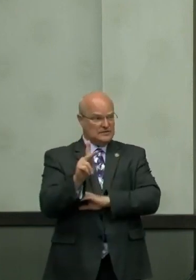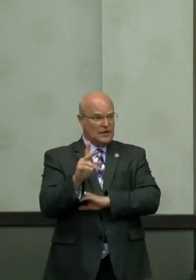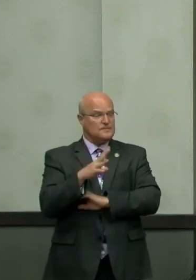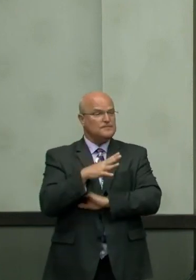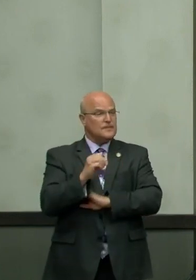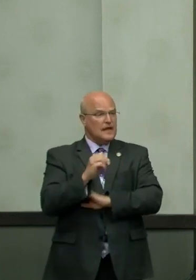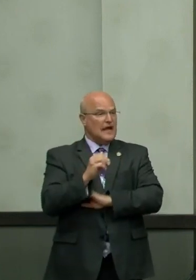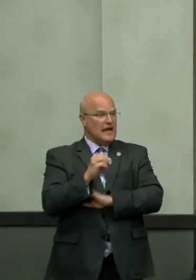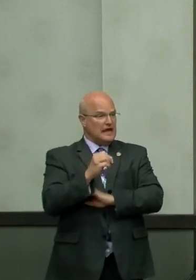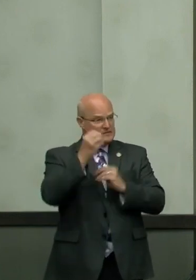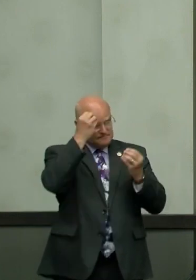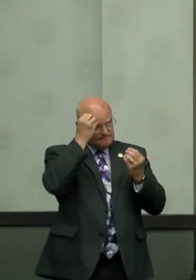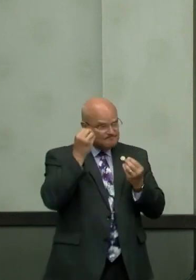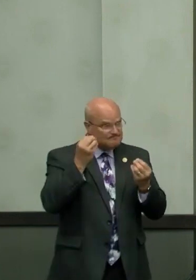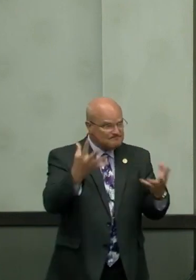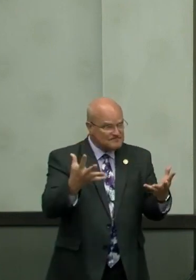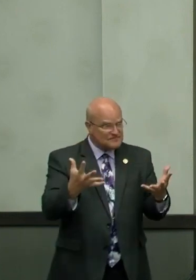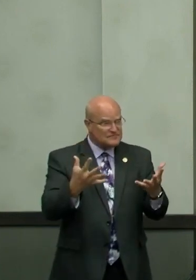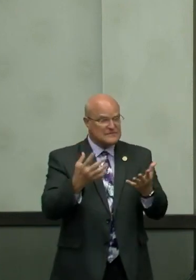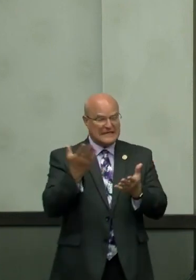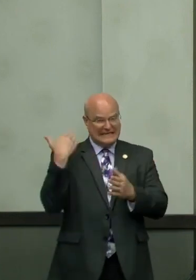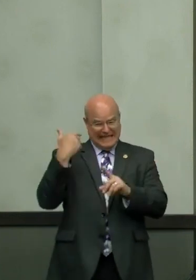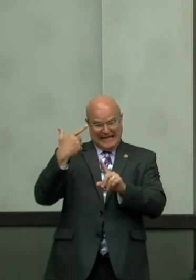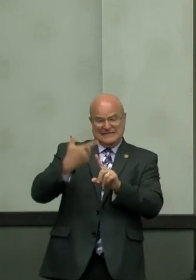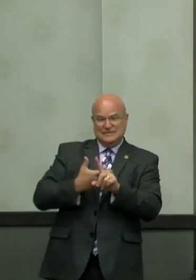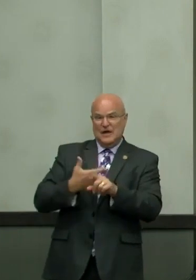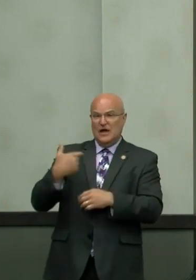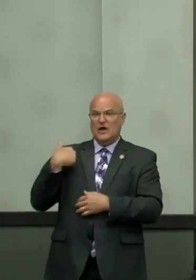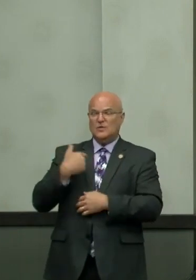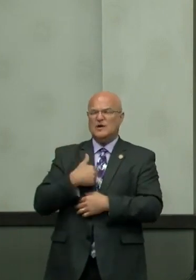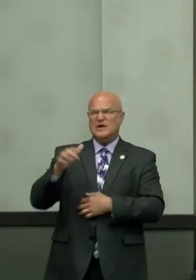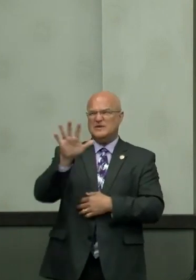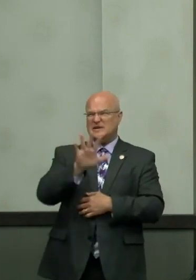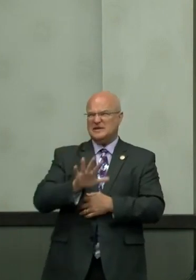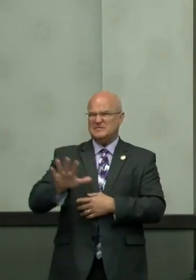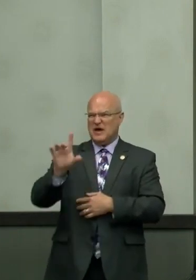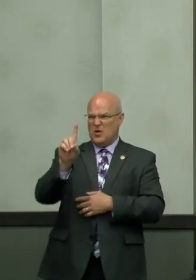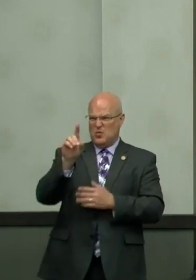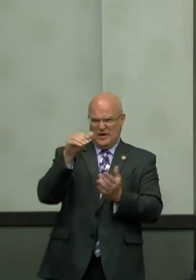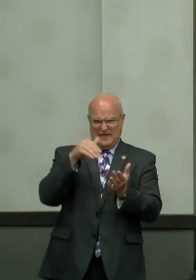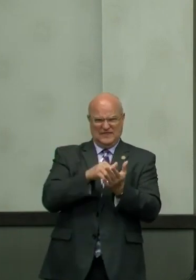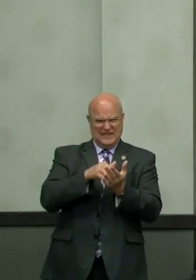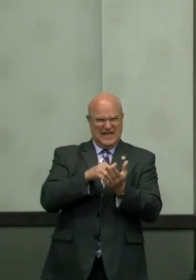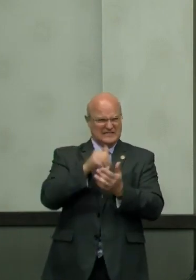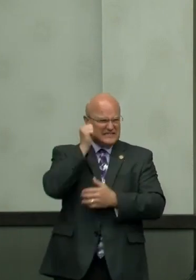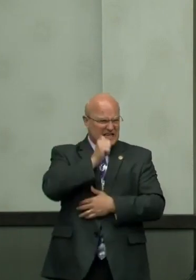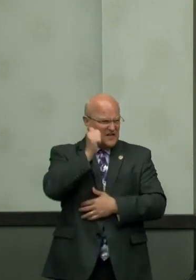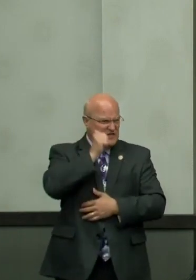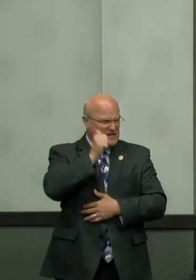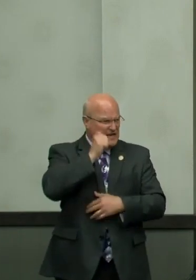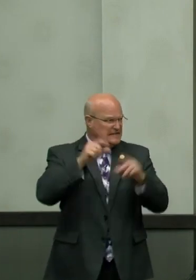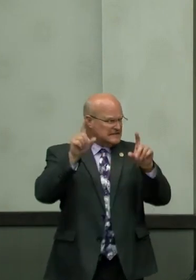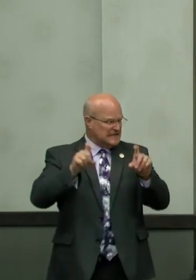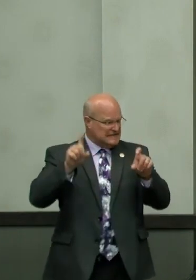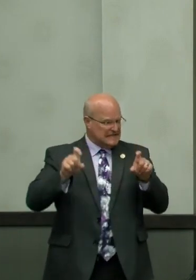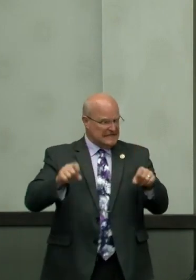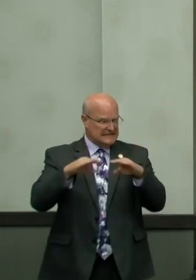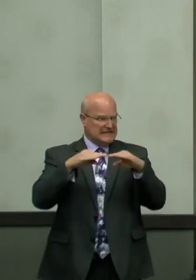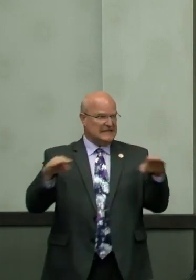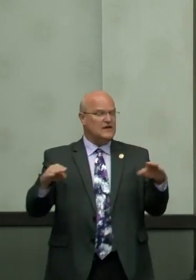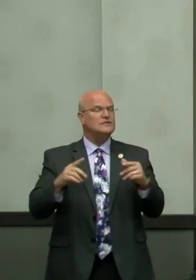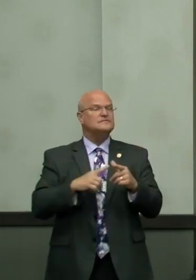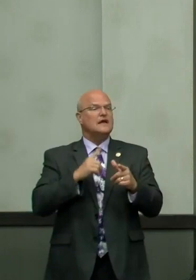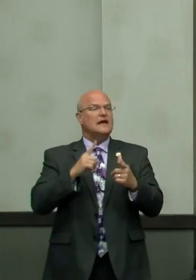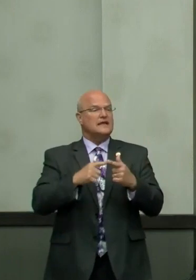And just to refresh you, you know that last month we were about 1,000 per day testing level,